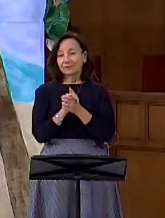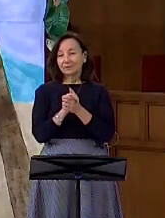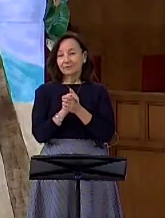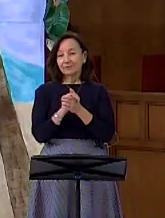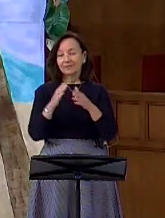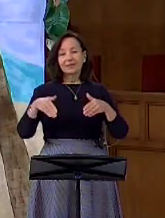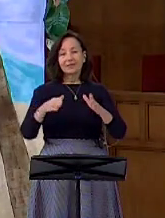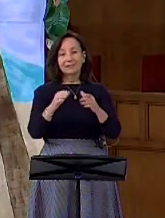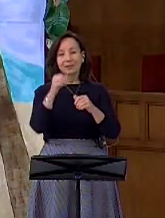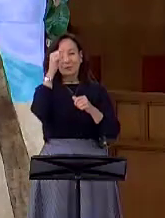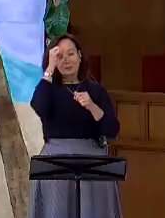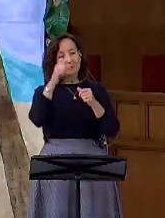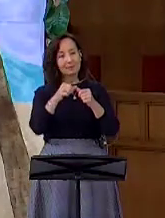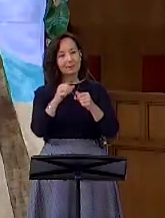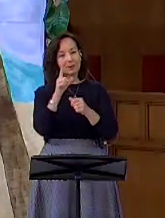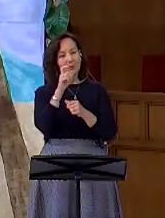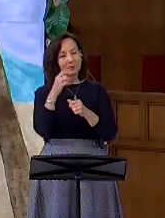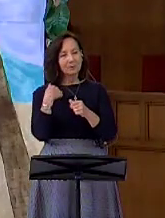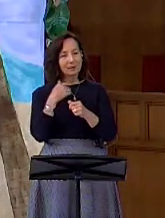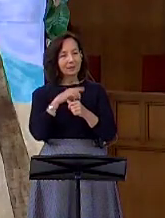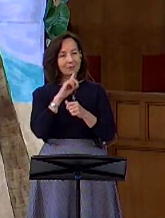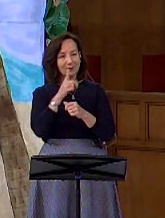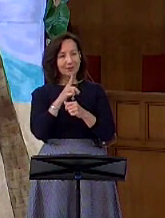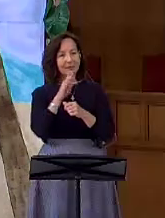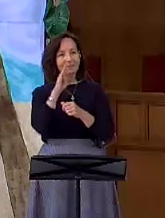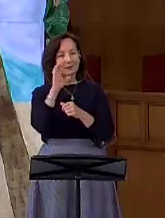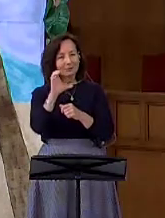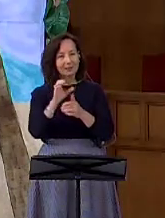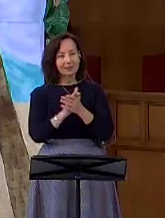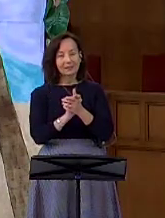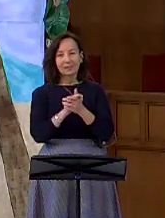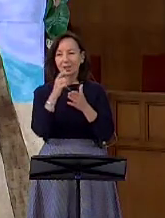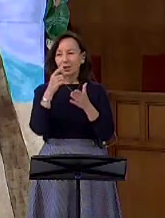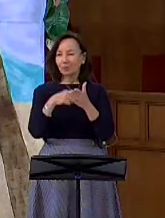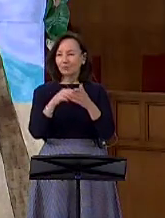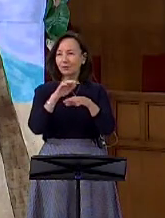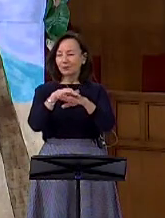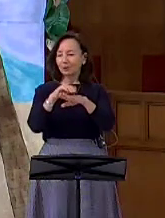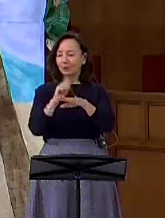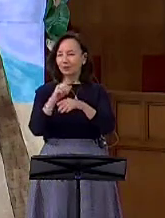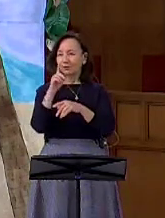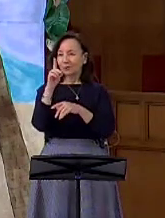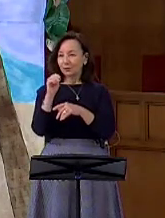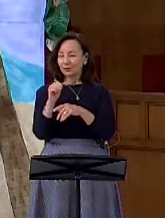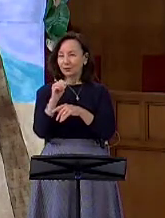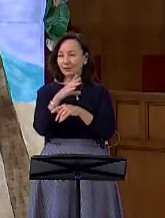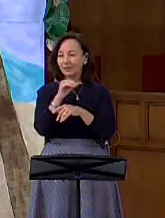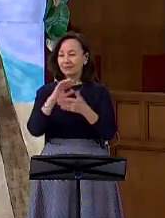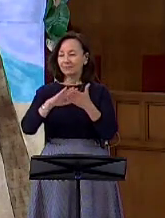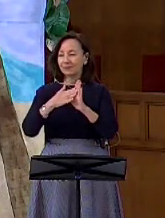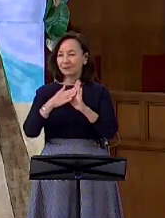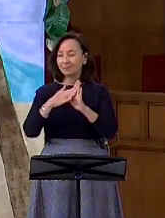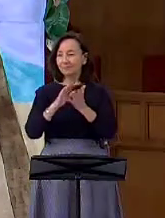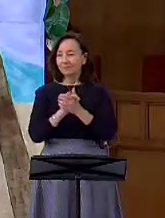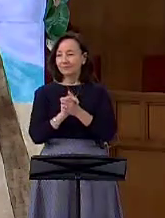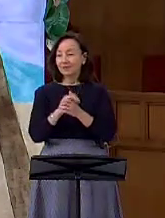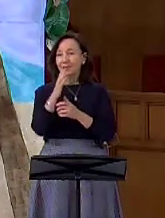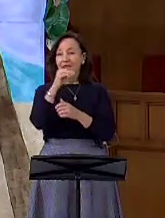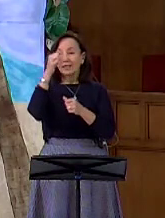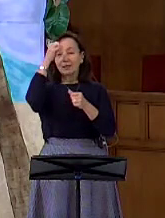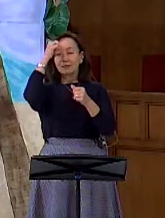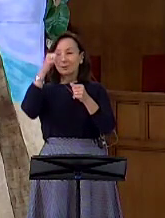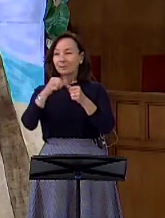Let's remember who we are at Bear Creek, what we're called to do and who we're called to be, and